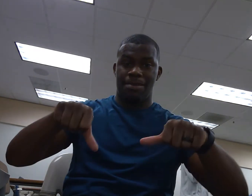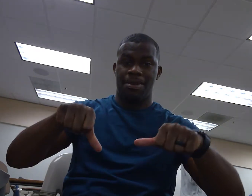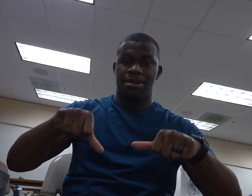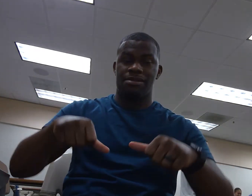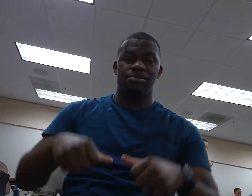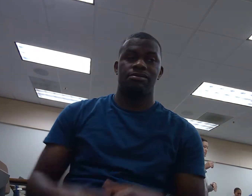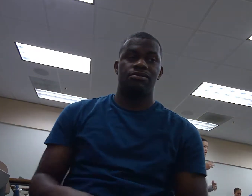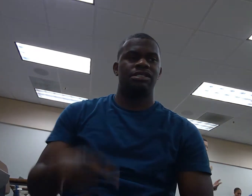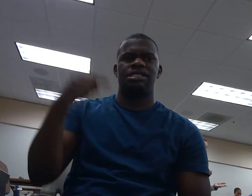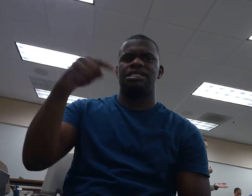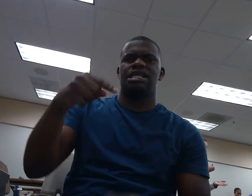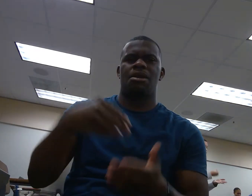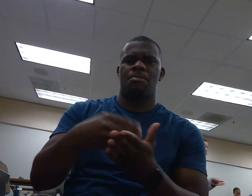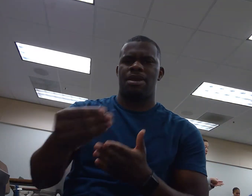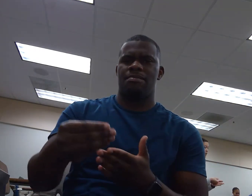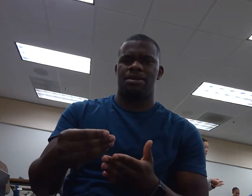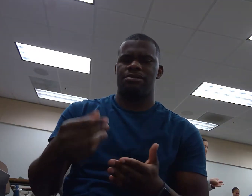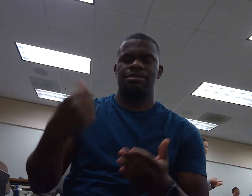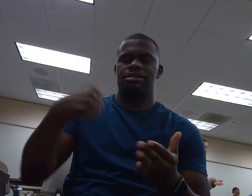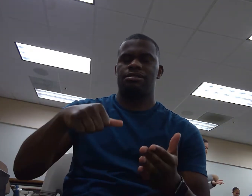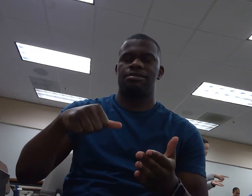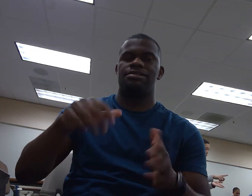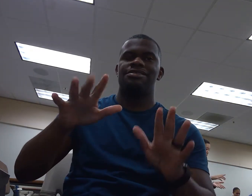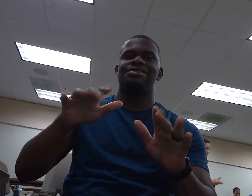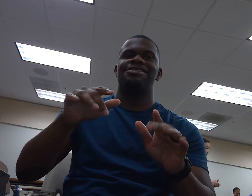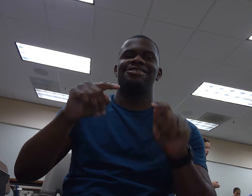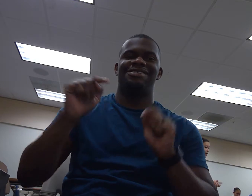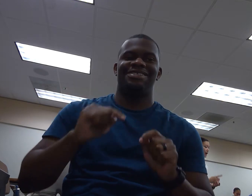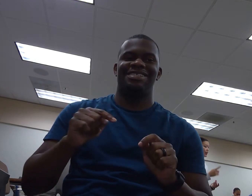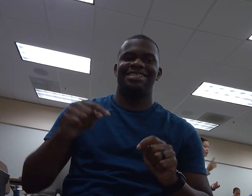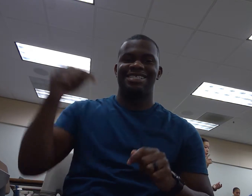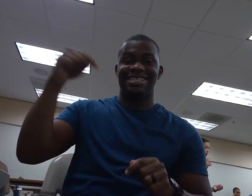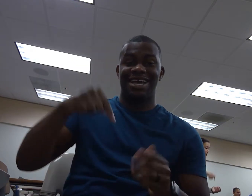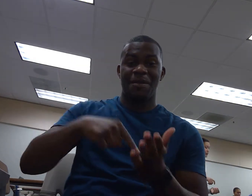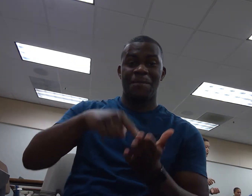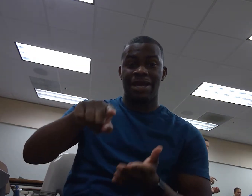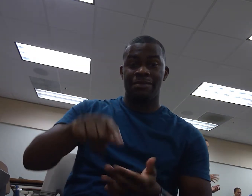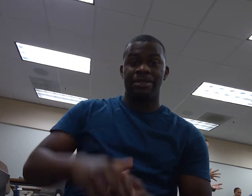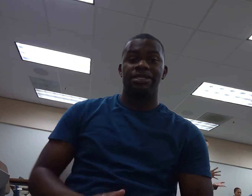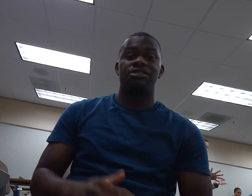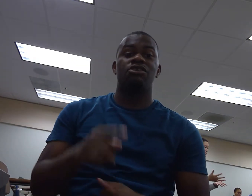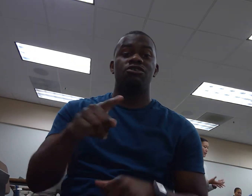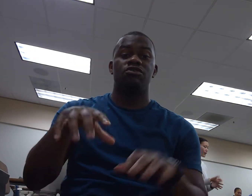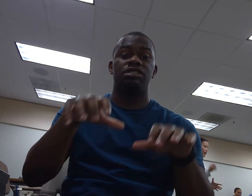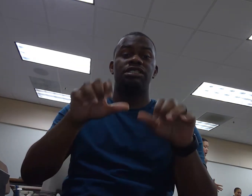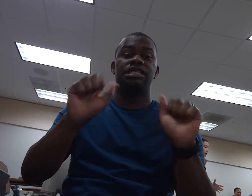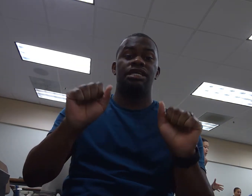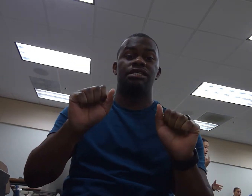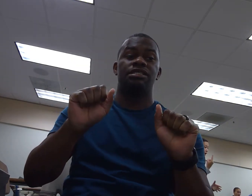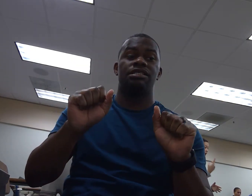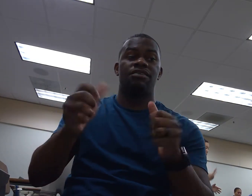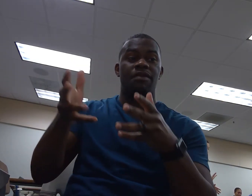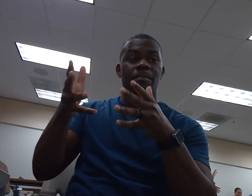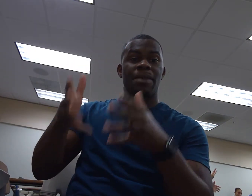payment. And so you're going to have to take the remainder out as a loan. So you're going to take out a